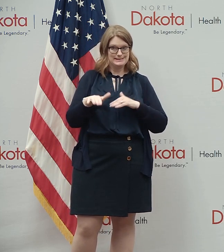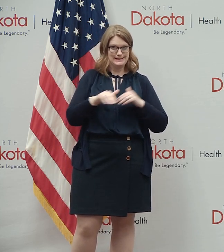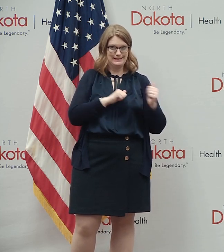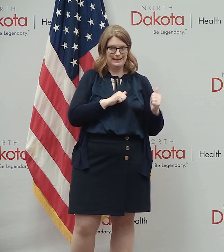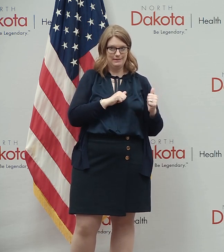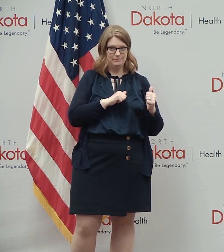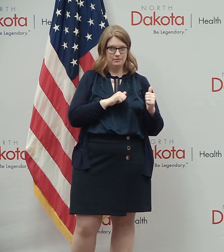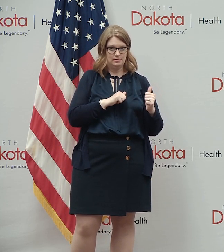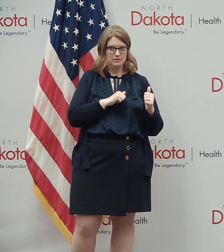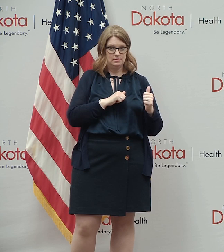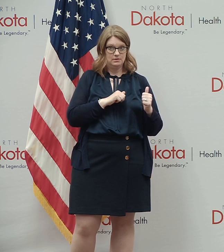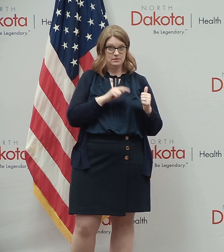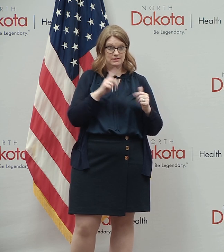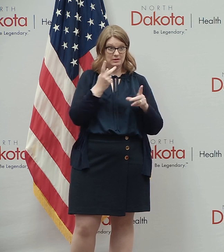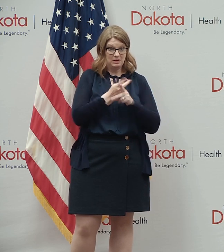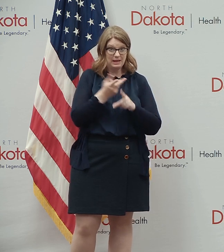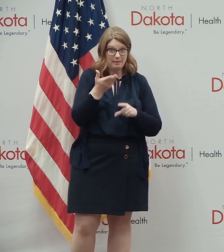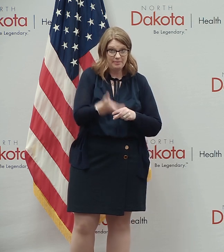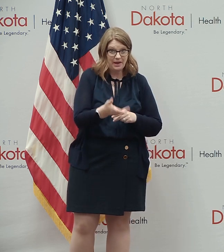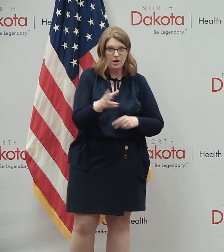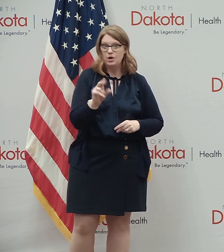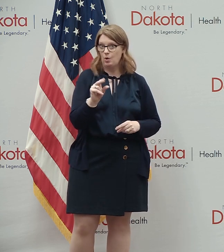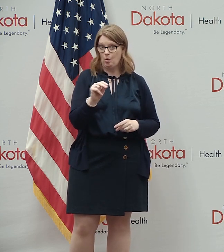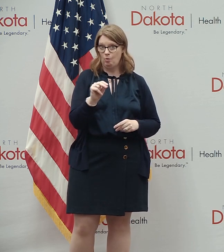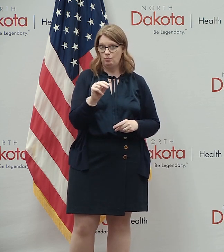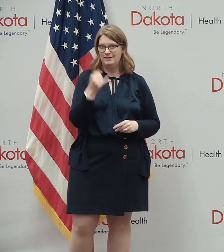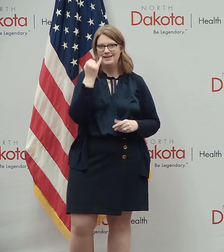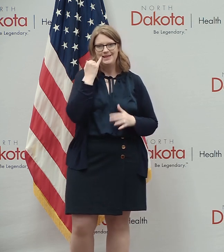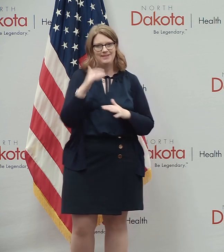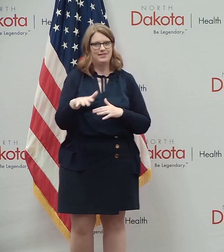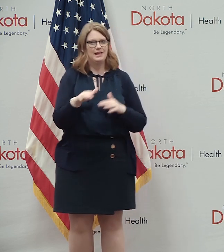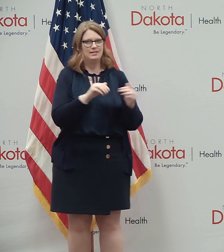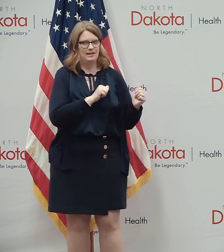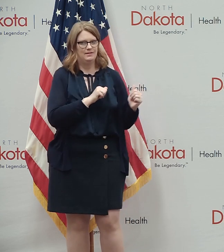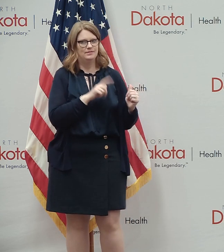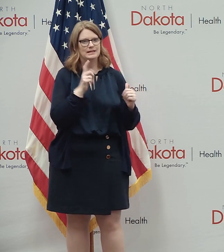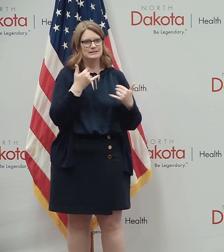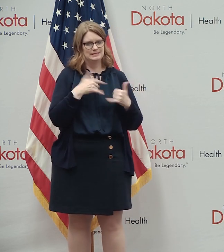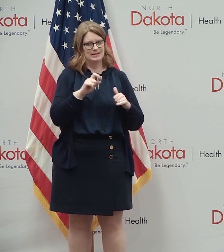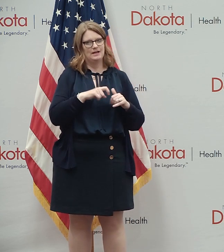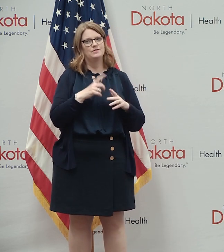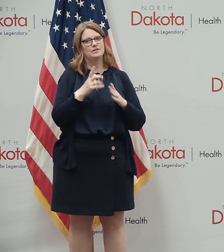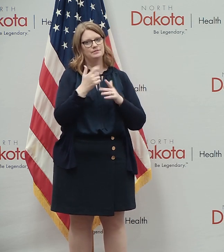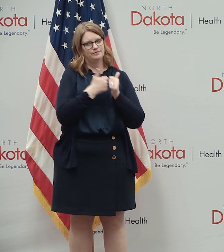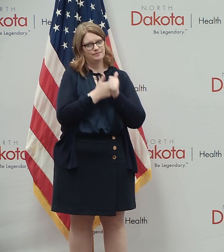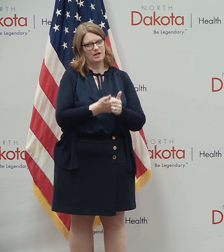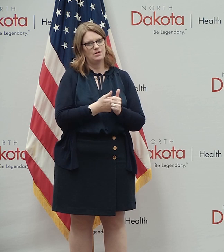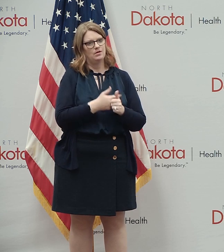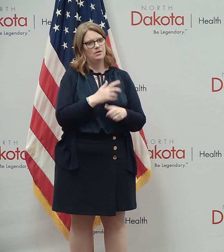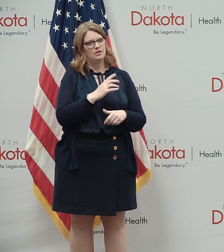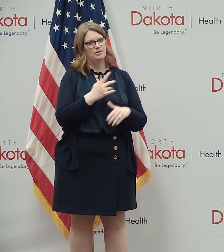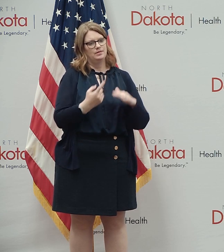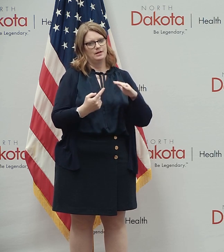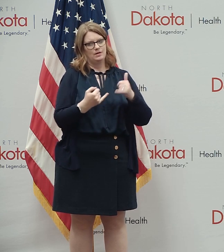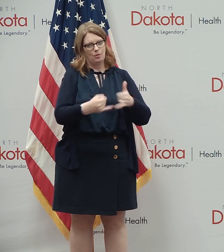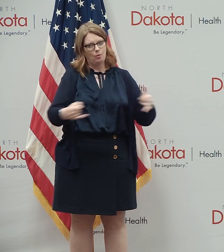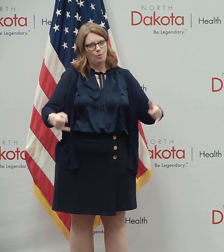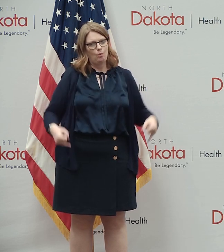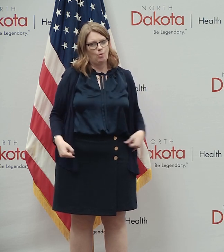cannot keep them in the facility. However, if they do leave, then they still have to follow the quarantine restrictions that were in place